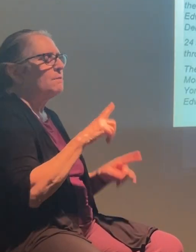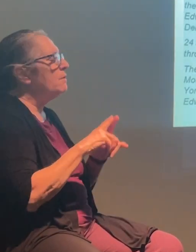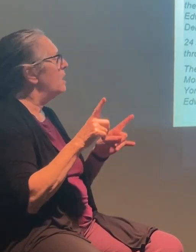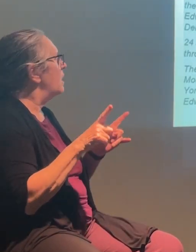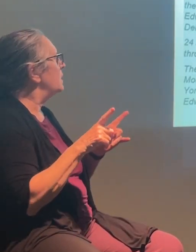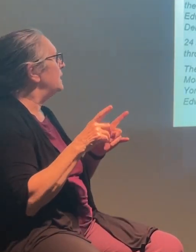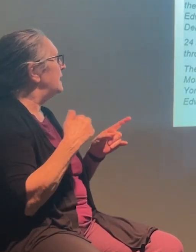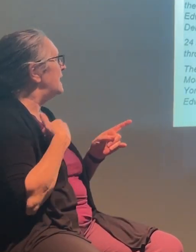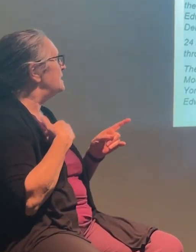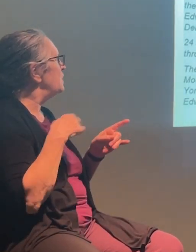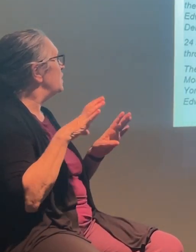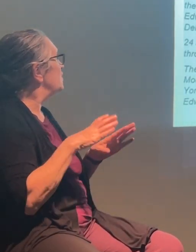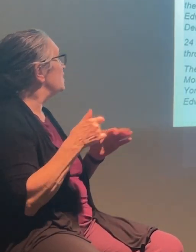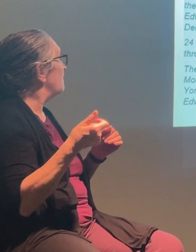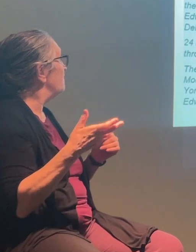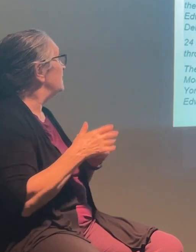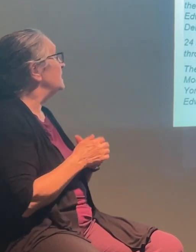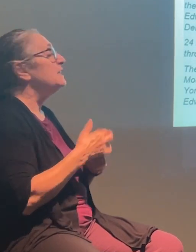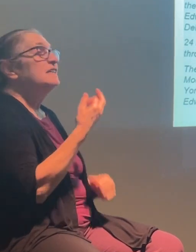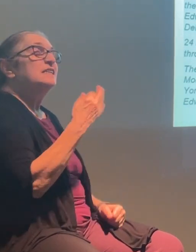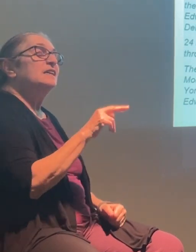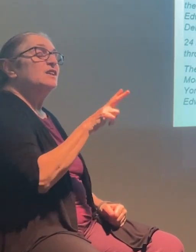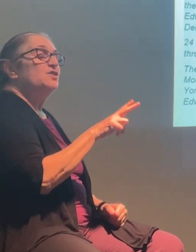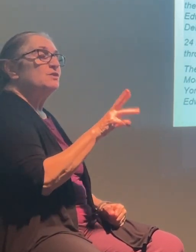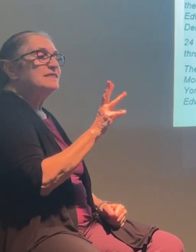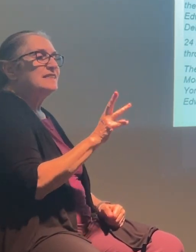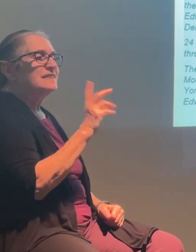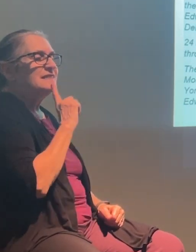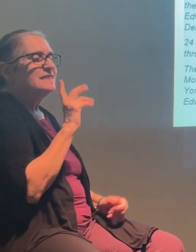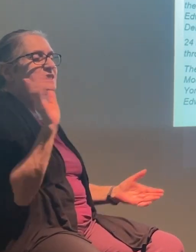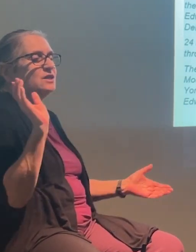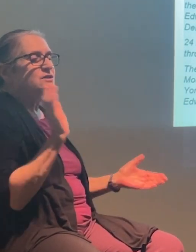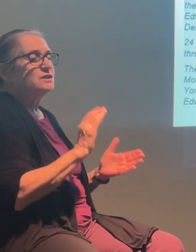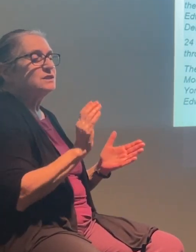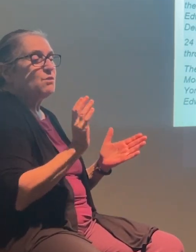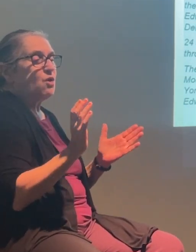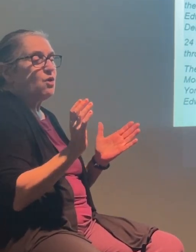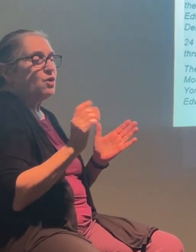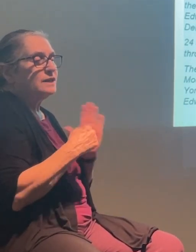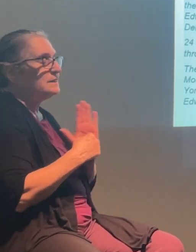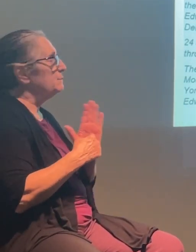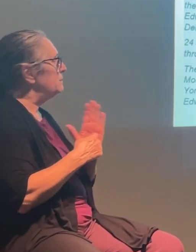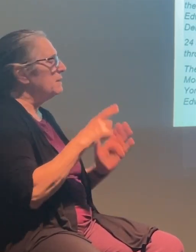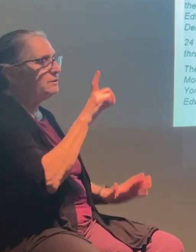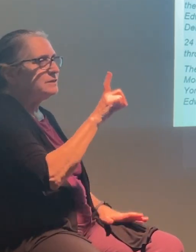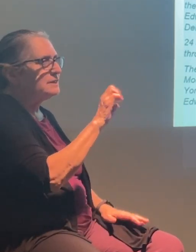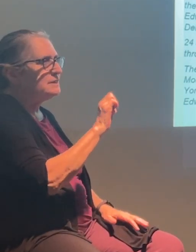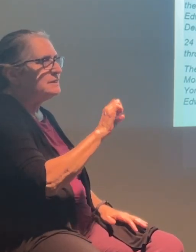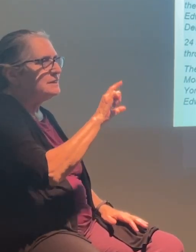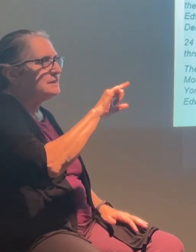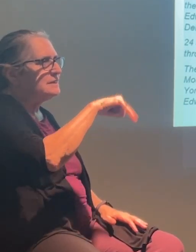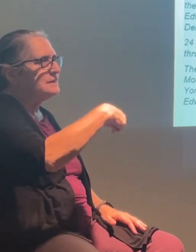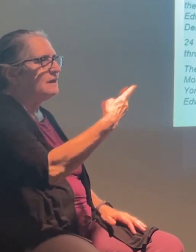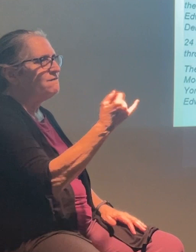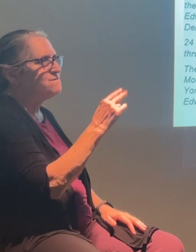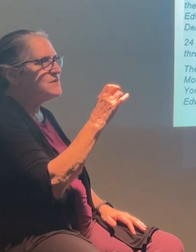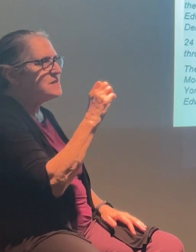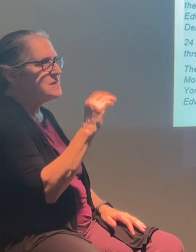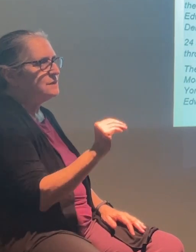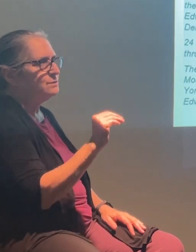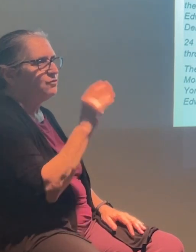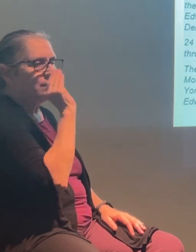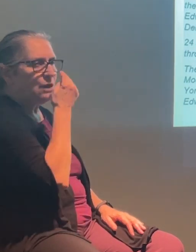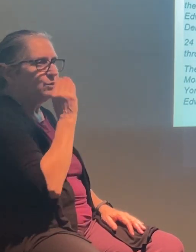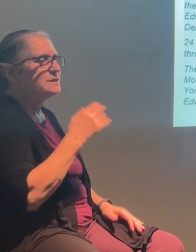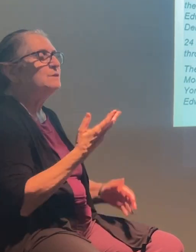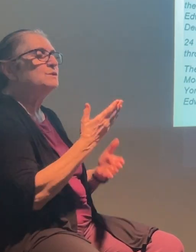already done stuff. In 1936, he did a small exhibit about delphinium flowers. He was part of the Delphinium Society